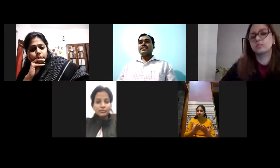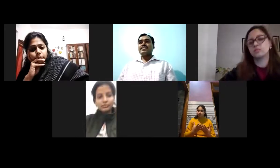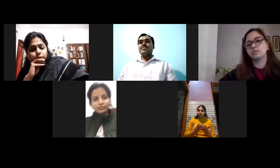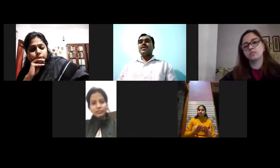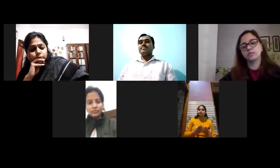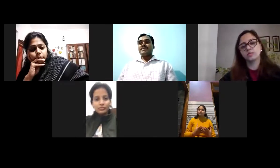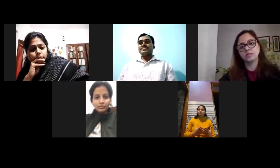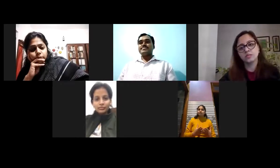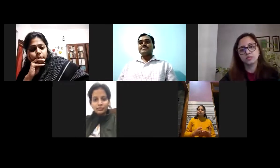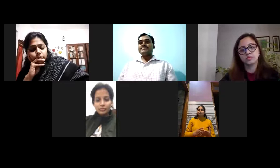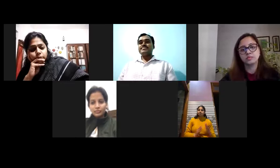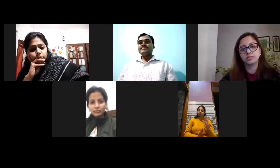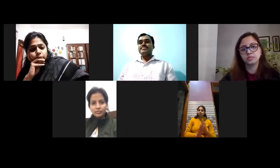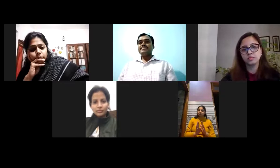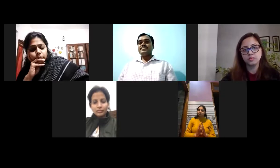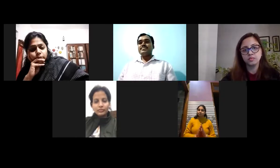decided to grow up.